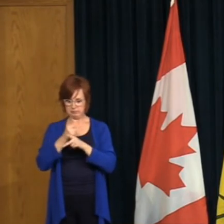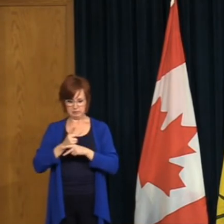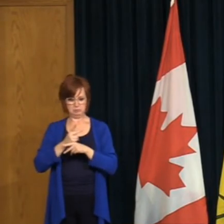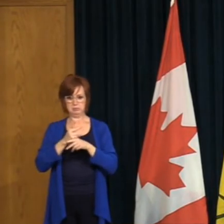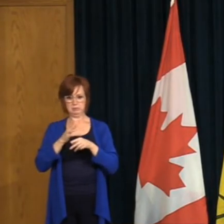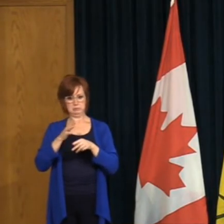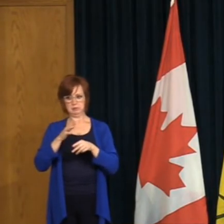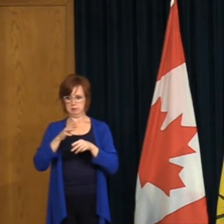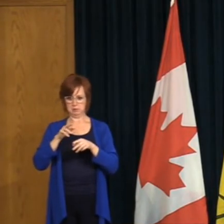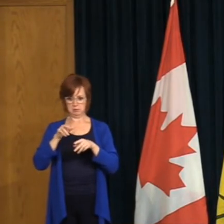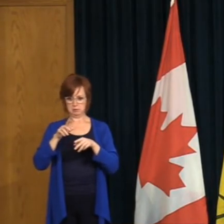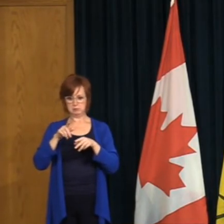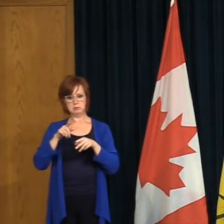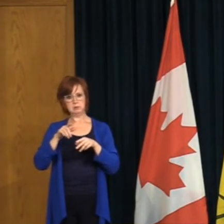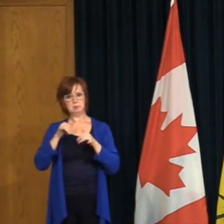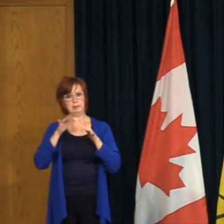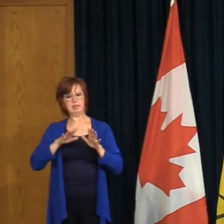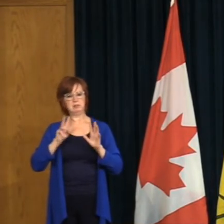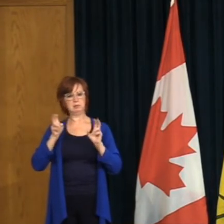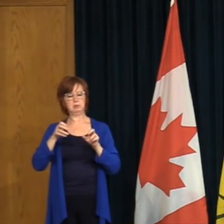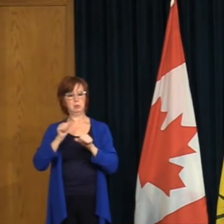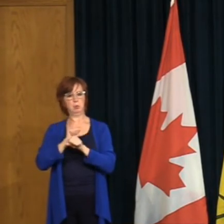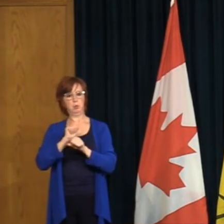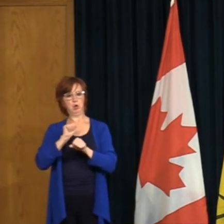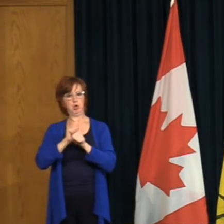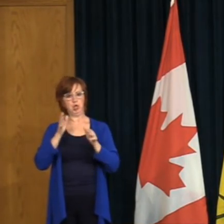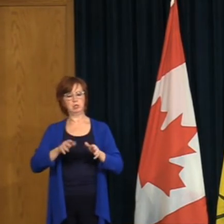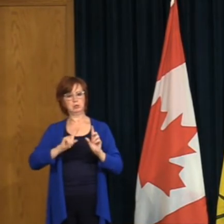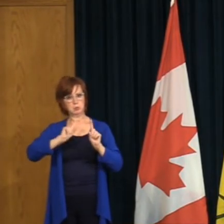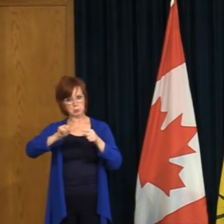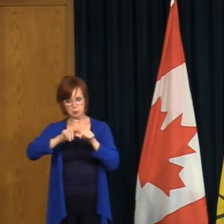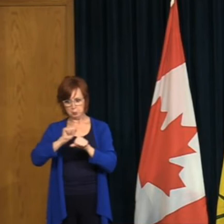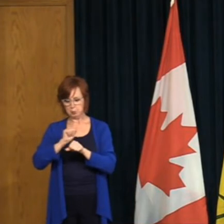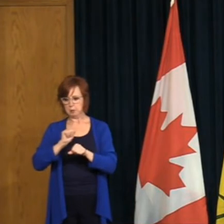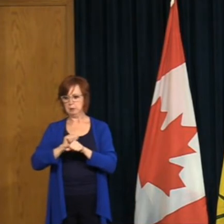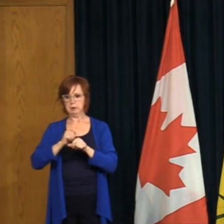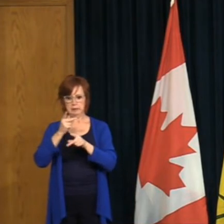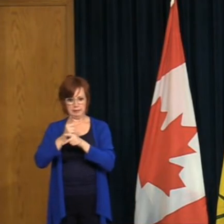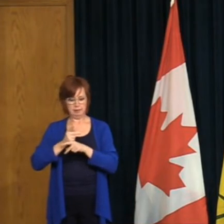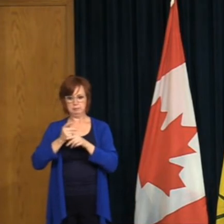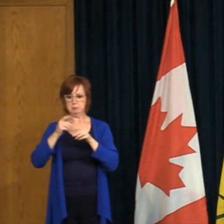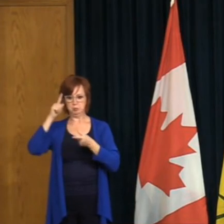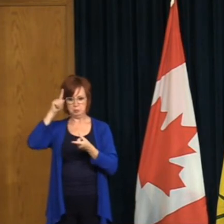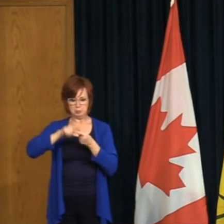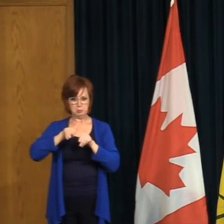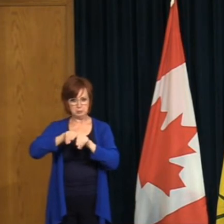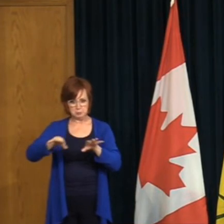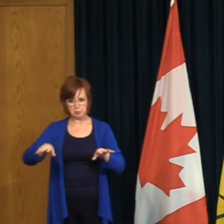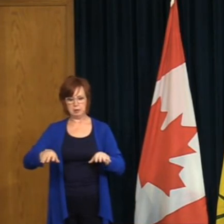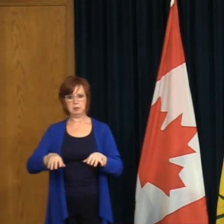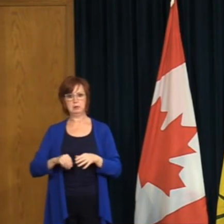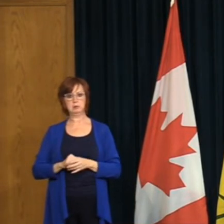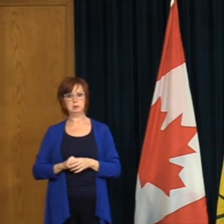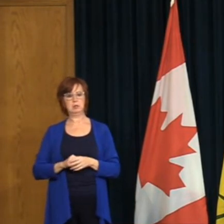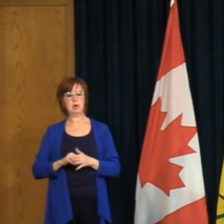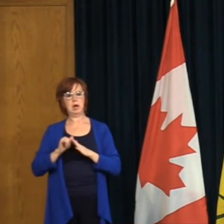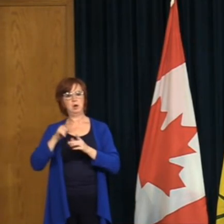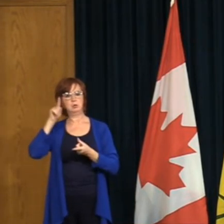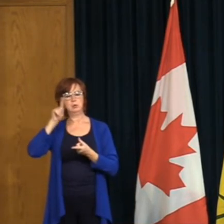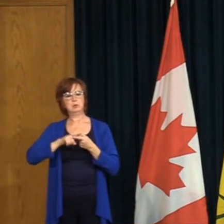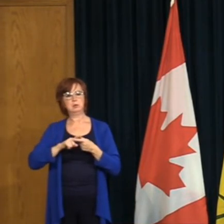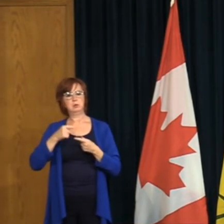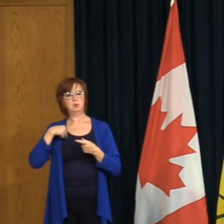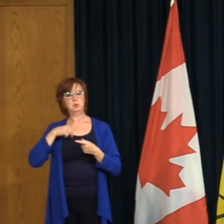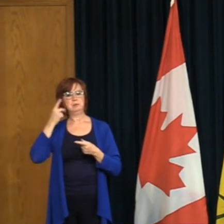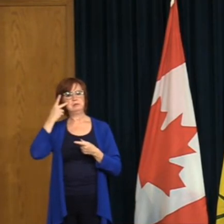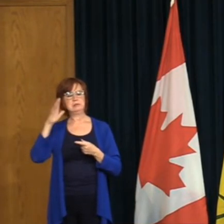a COVID-19 case, that they're able to isolate it and to control the spread in those instances. We've seen that in